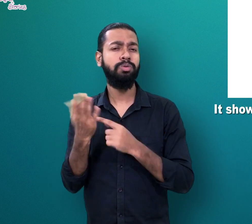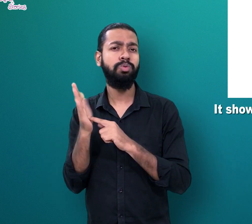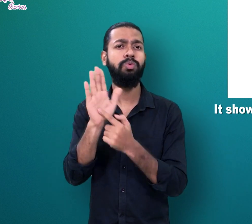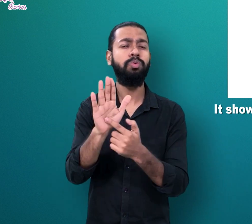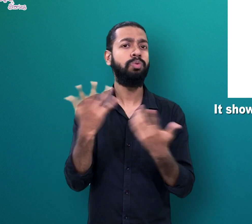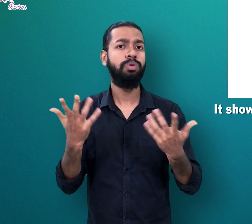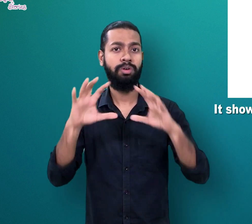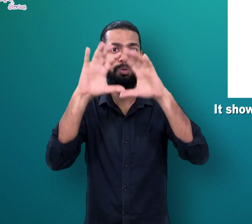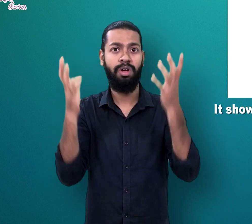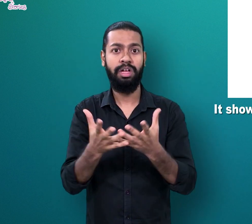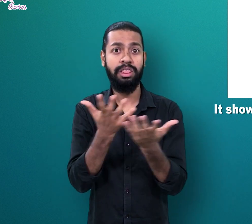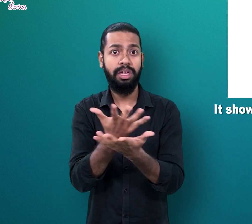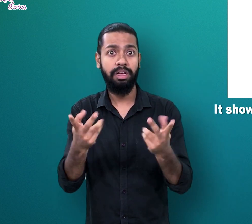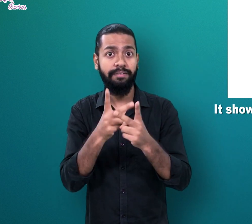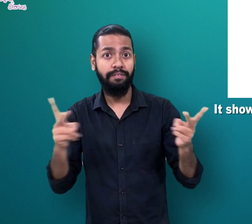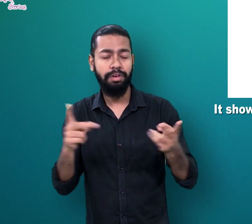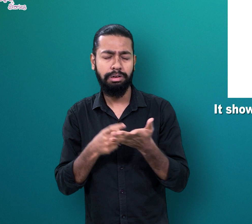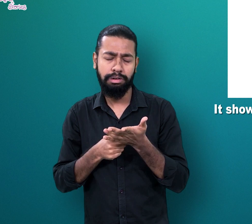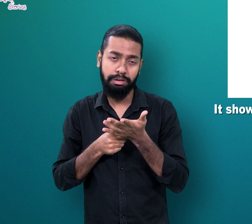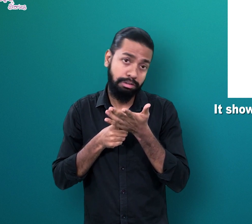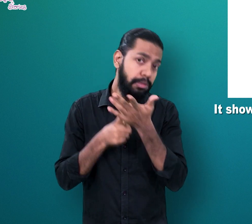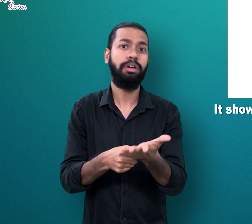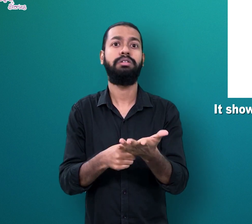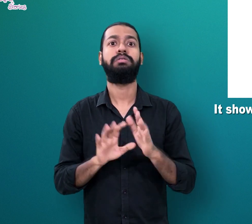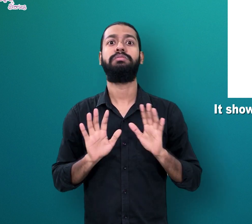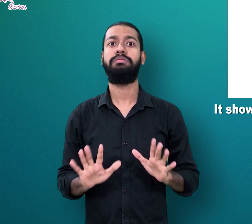It shows a deep respect and sensitivity for the material world.